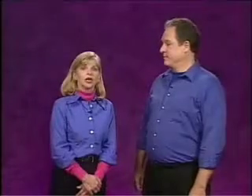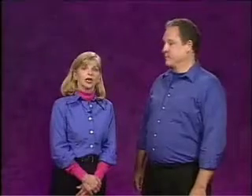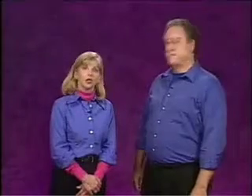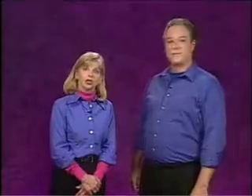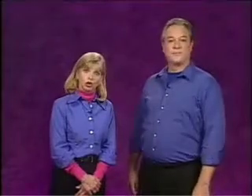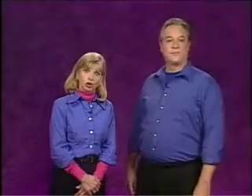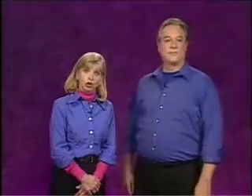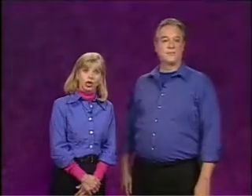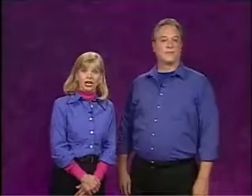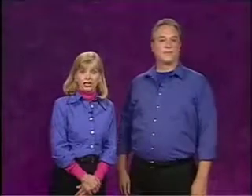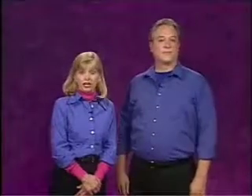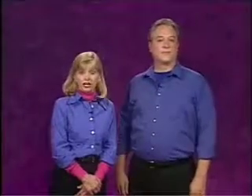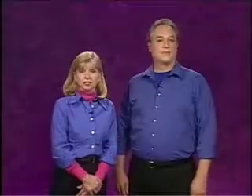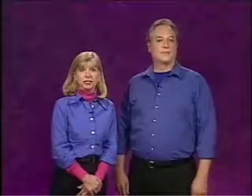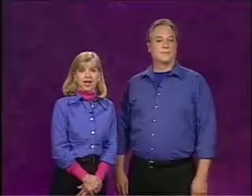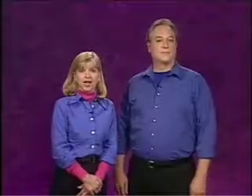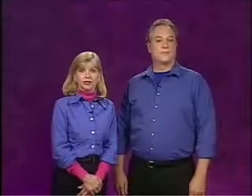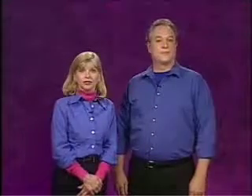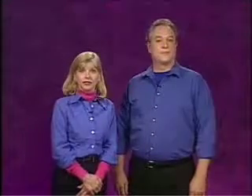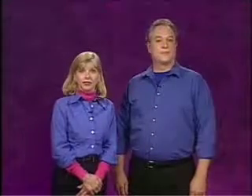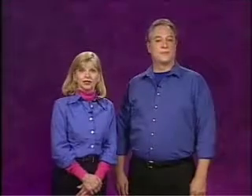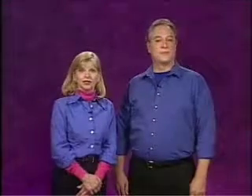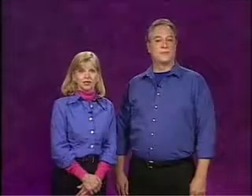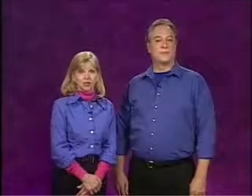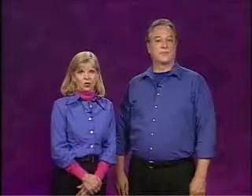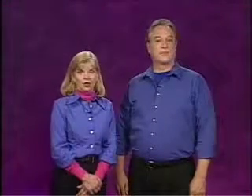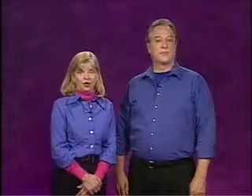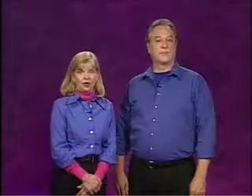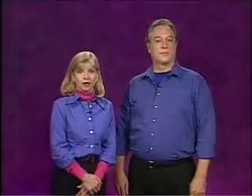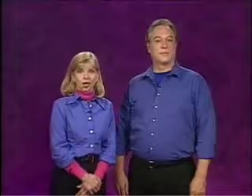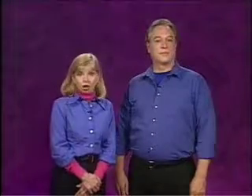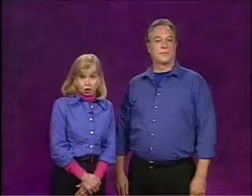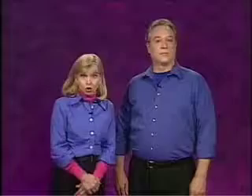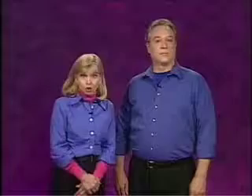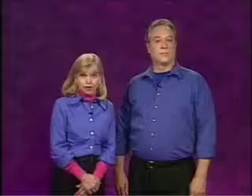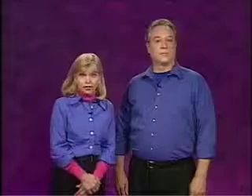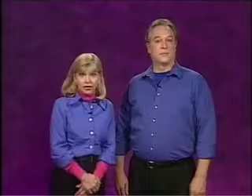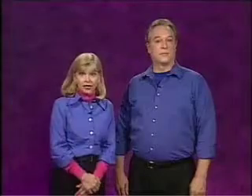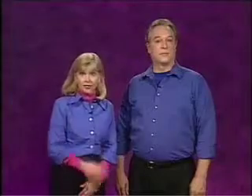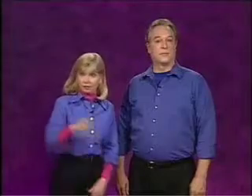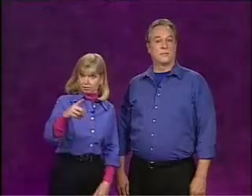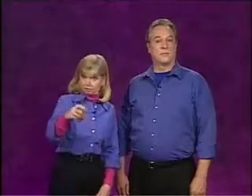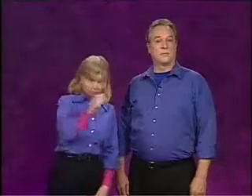beginning with do, does, and did in the same way. Do you play tennis?